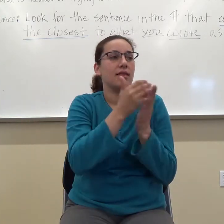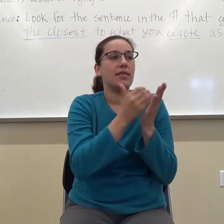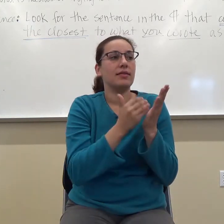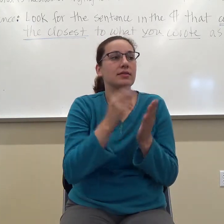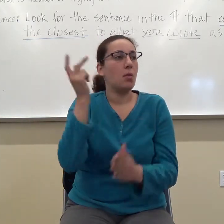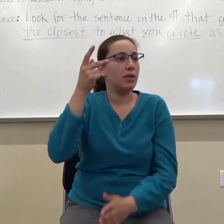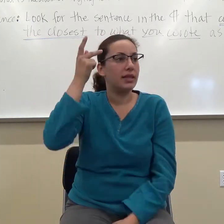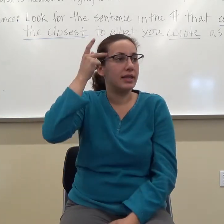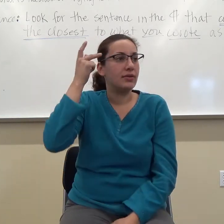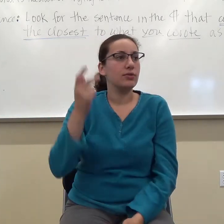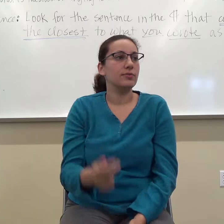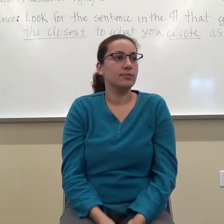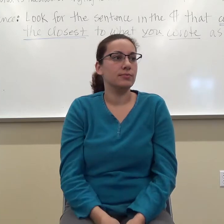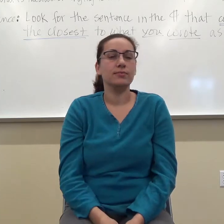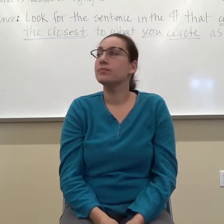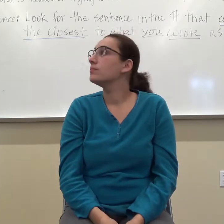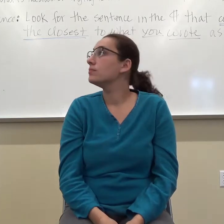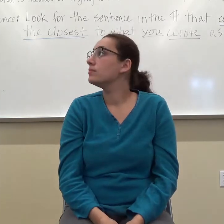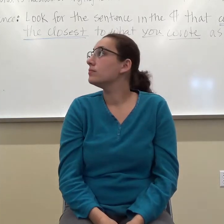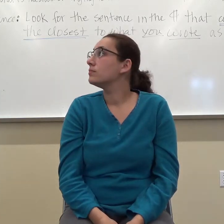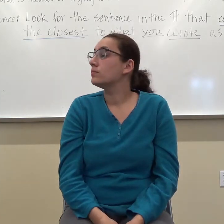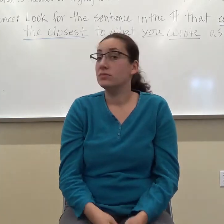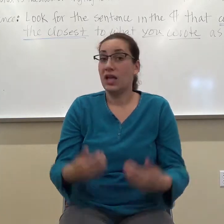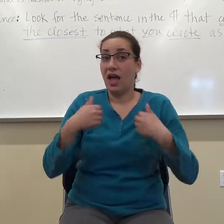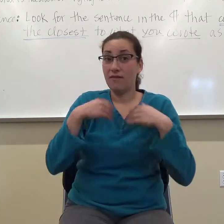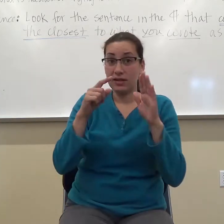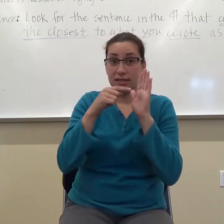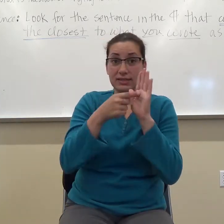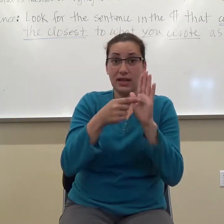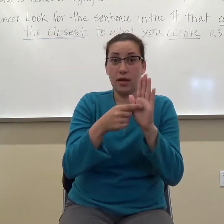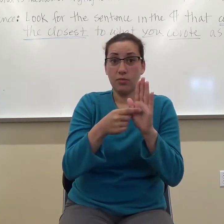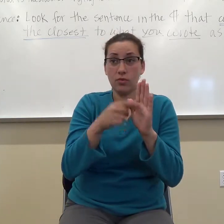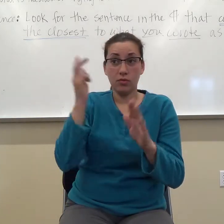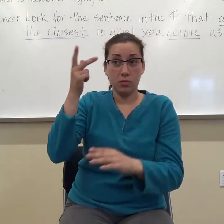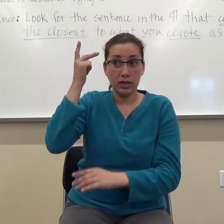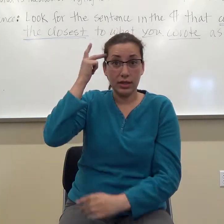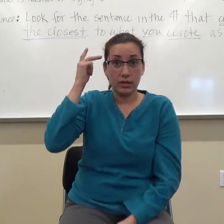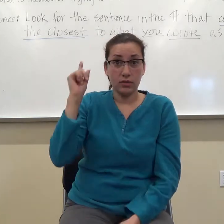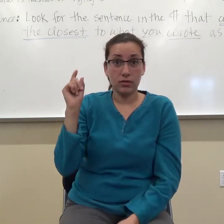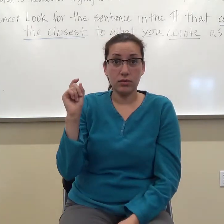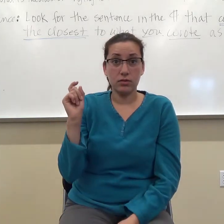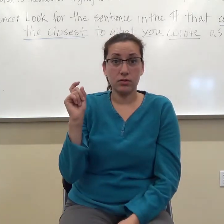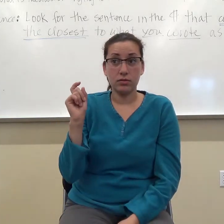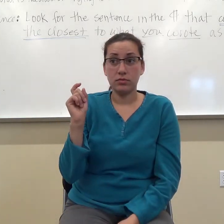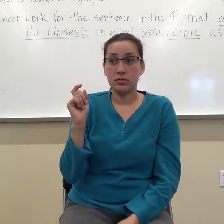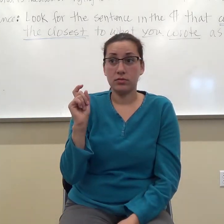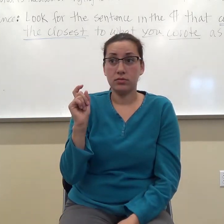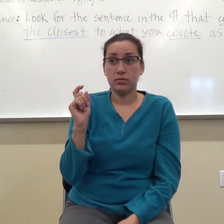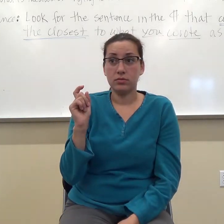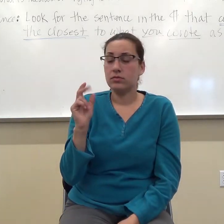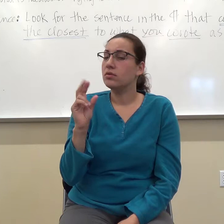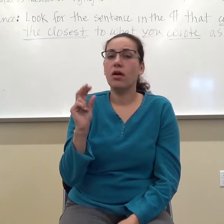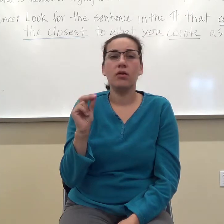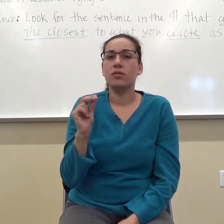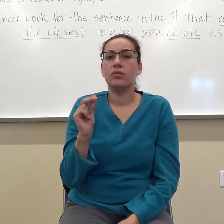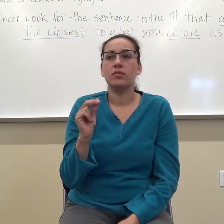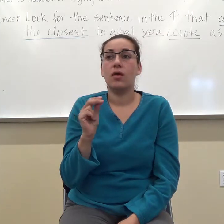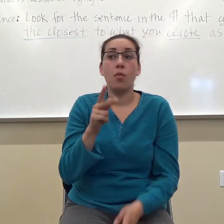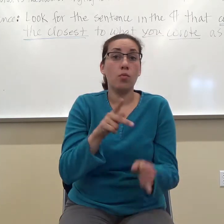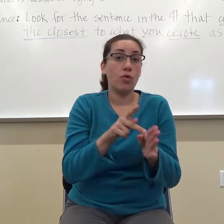Okay? Does it give us an example of political talk? No. Professional problems.